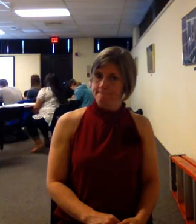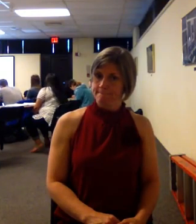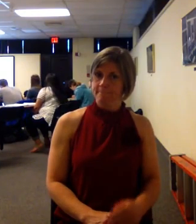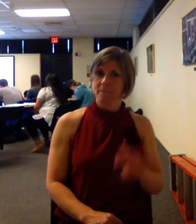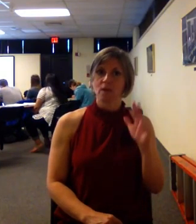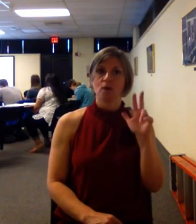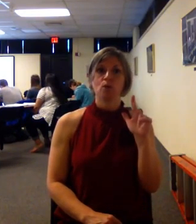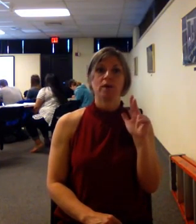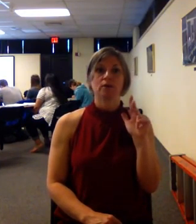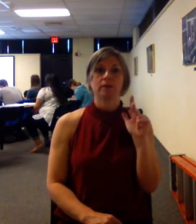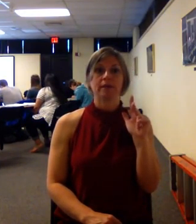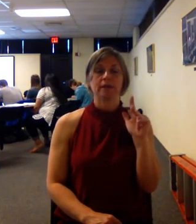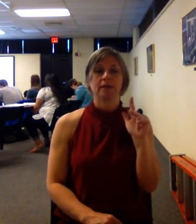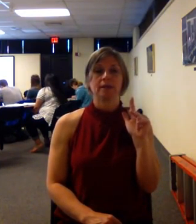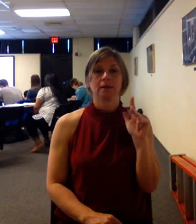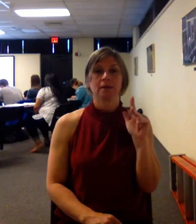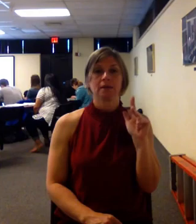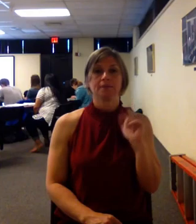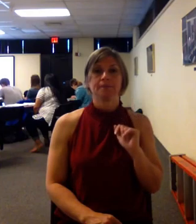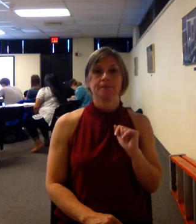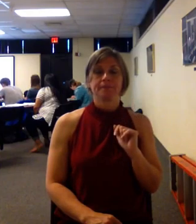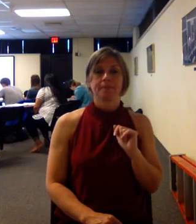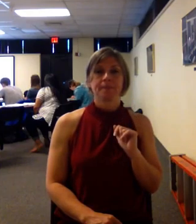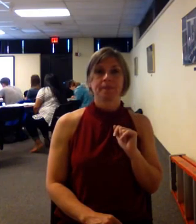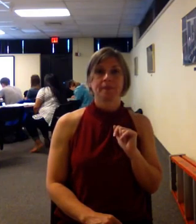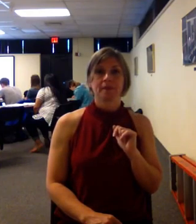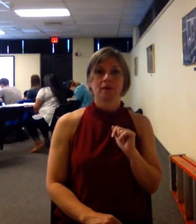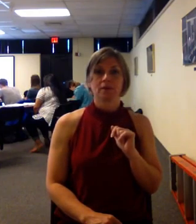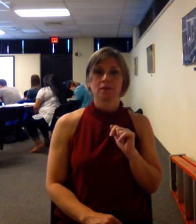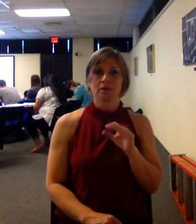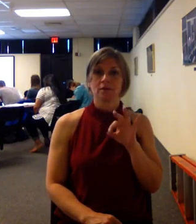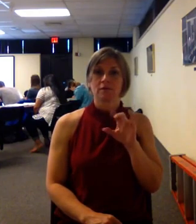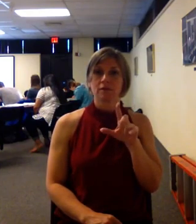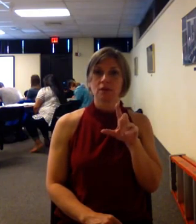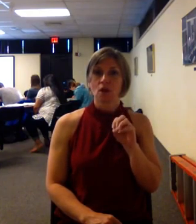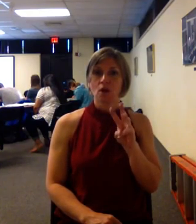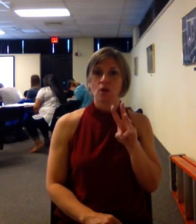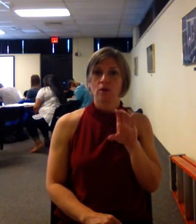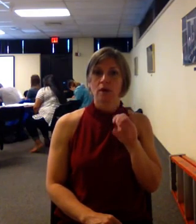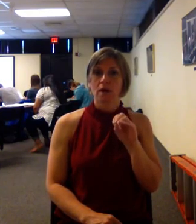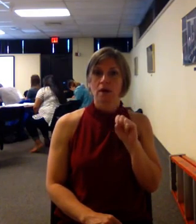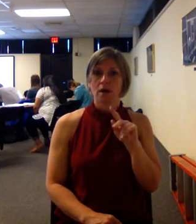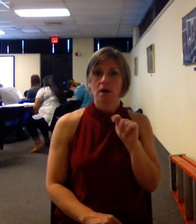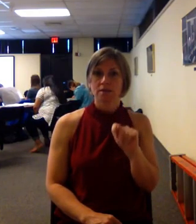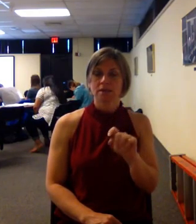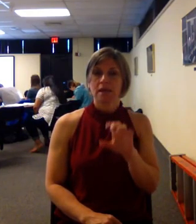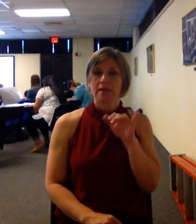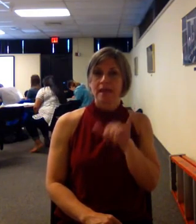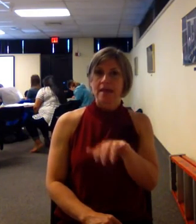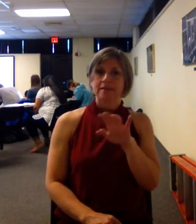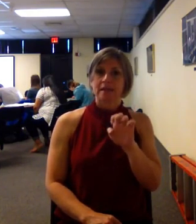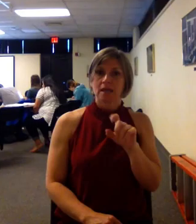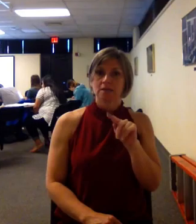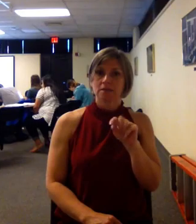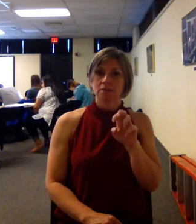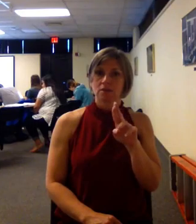23 is dealing with float costs, so this is when you're trying to calculate your cost of external equity. So